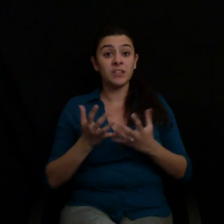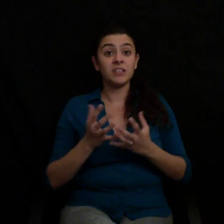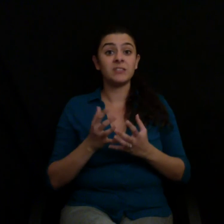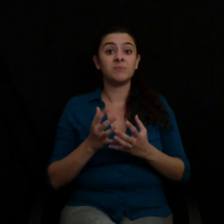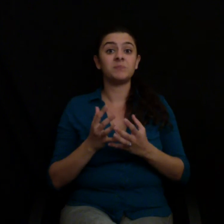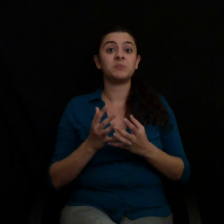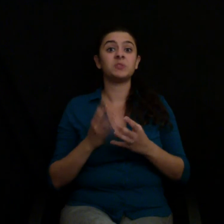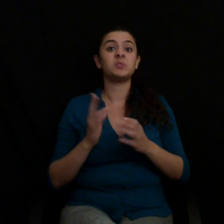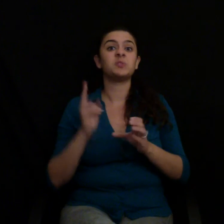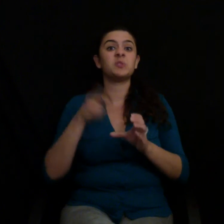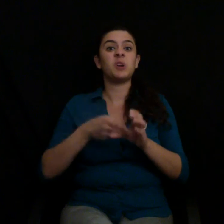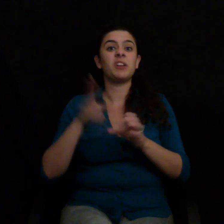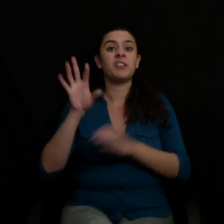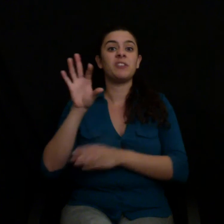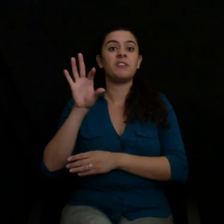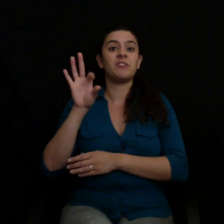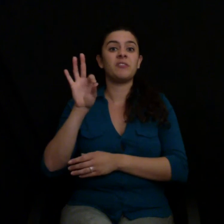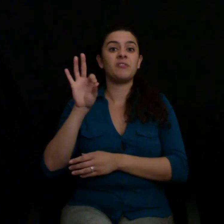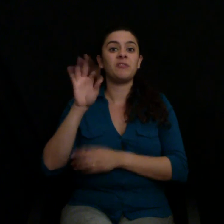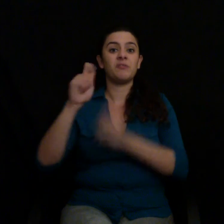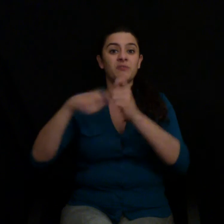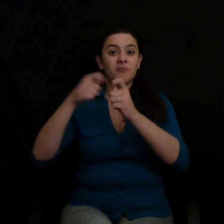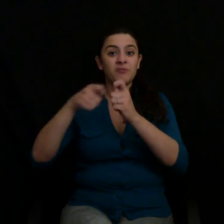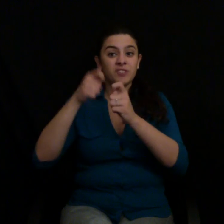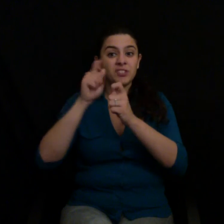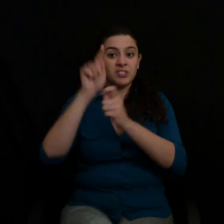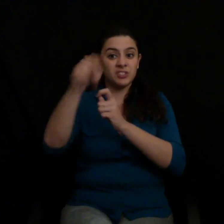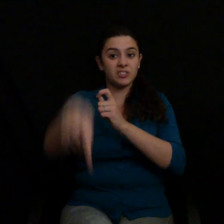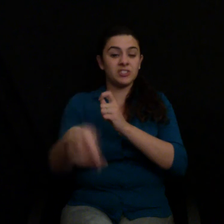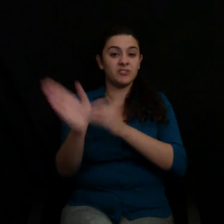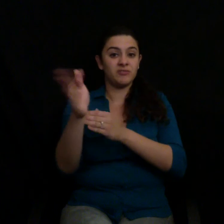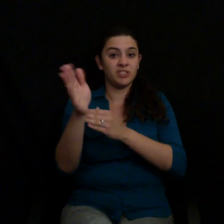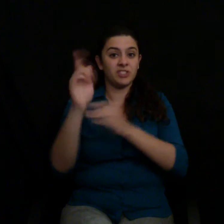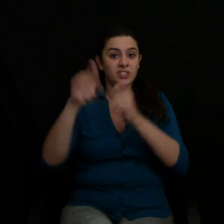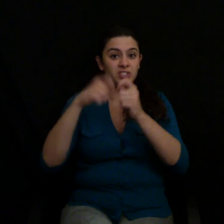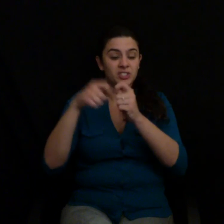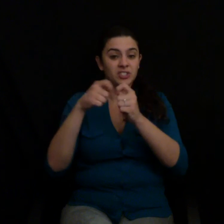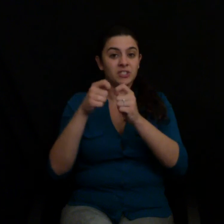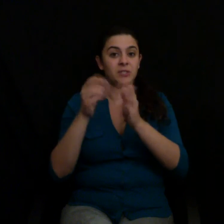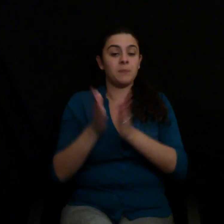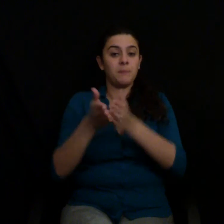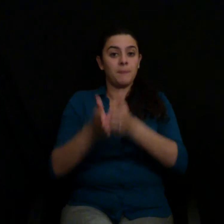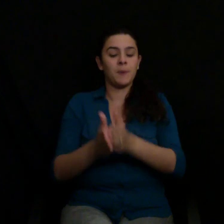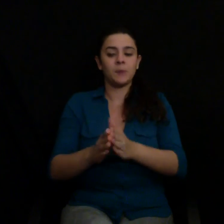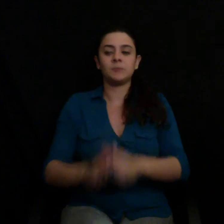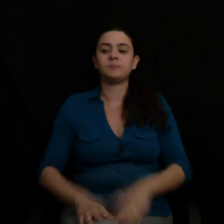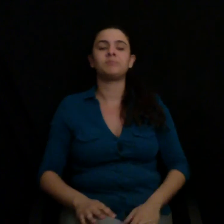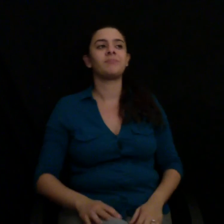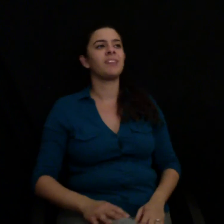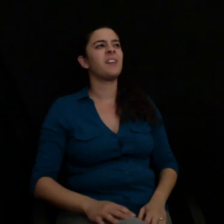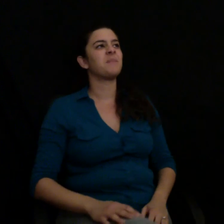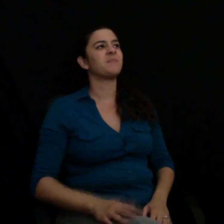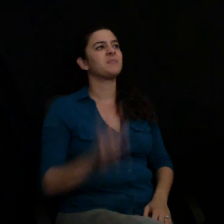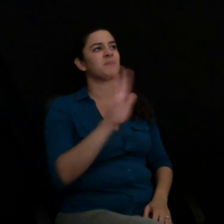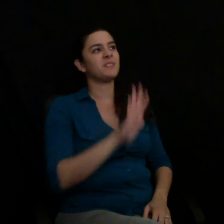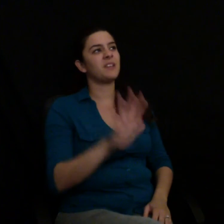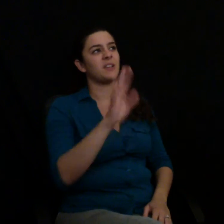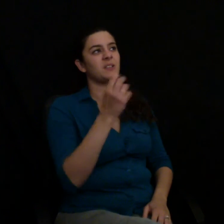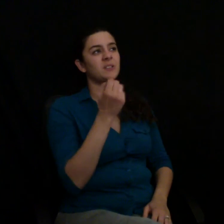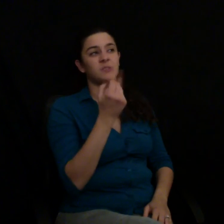of r/Vagabond. There's about 12 others that are going up there also. Some of them are working in canneries, some of them are